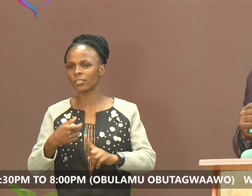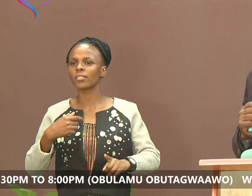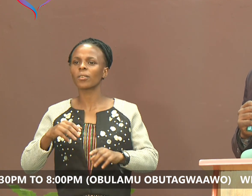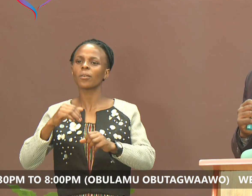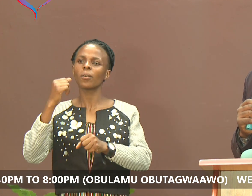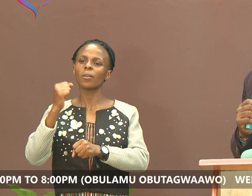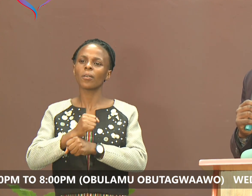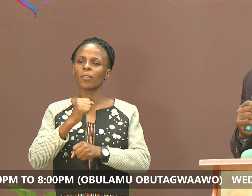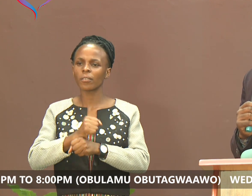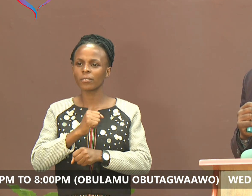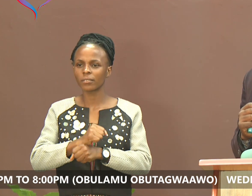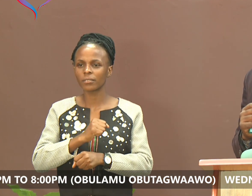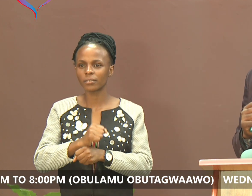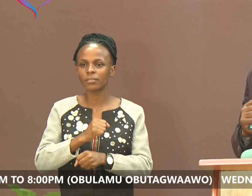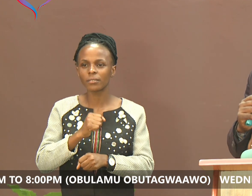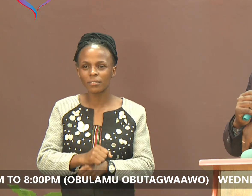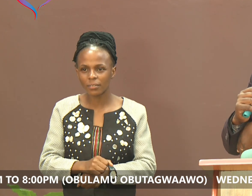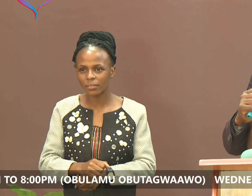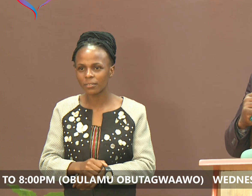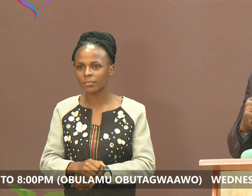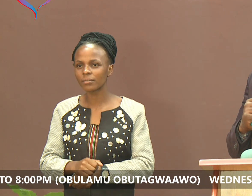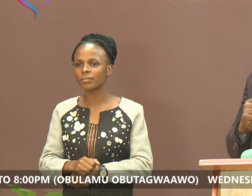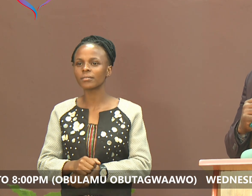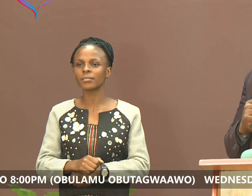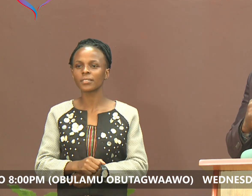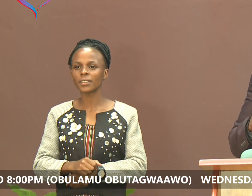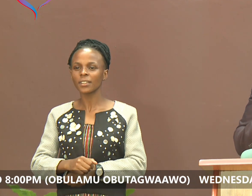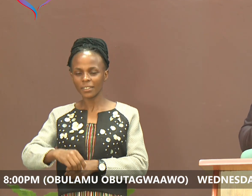I'll just recline inside Nizigaleo and I'll start.